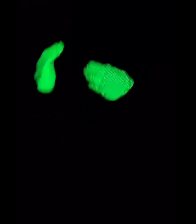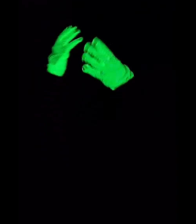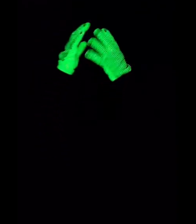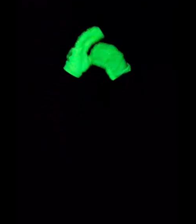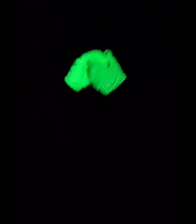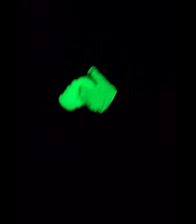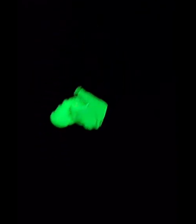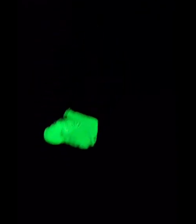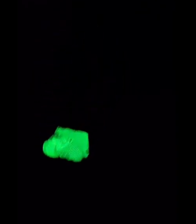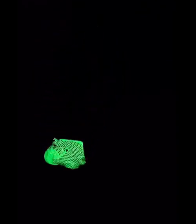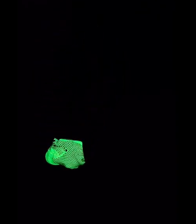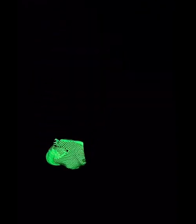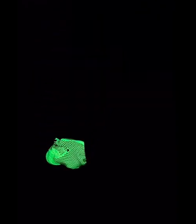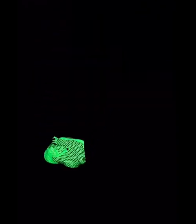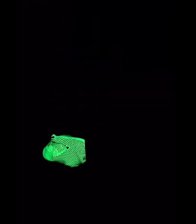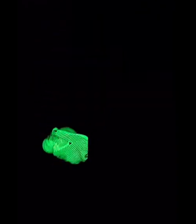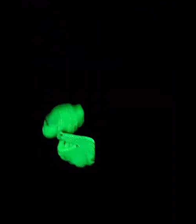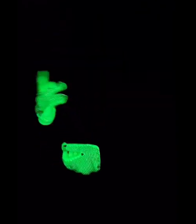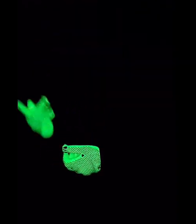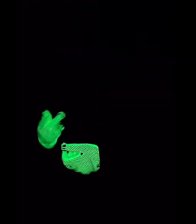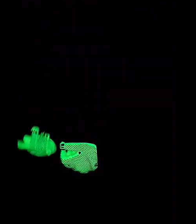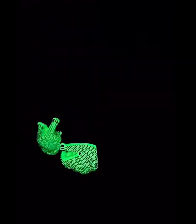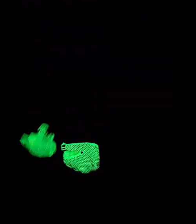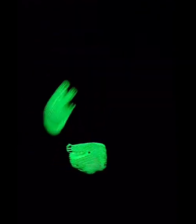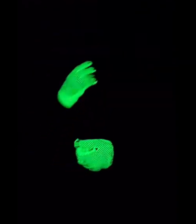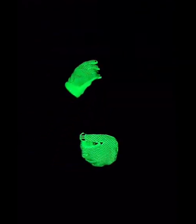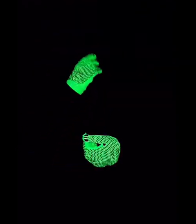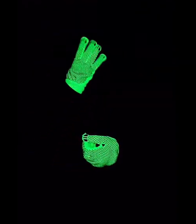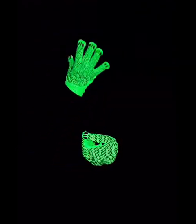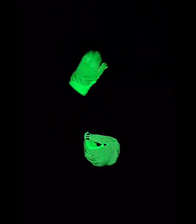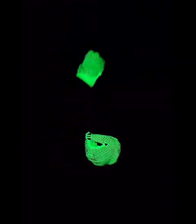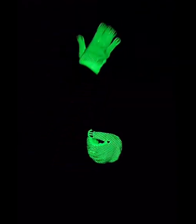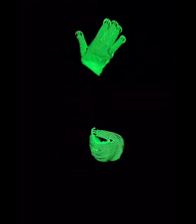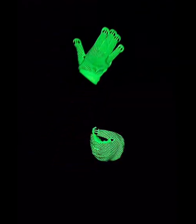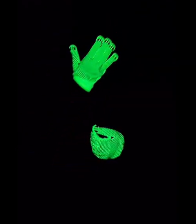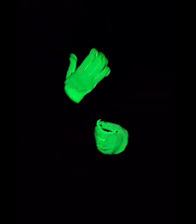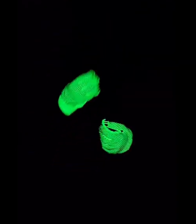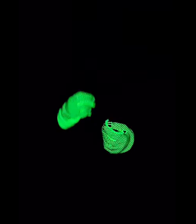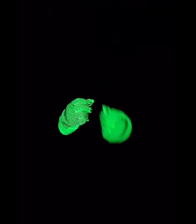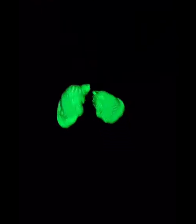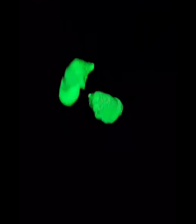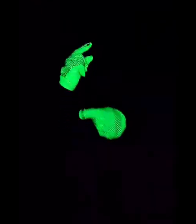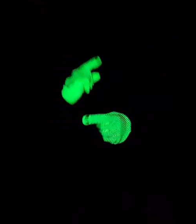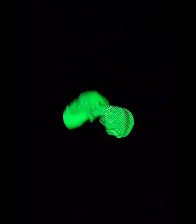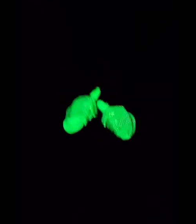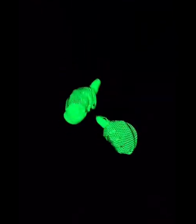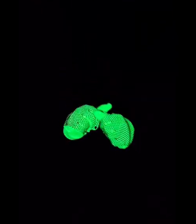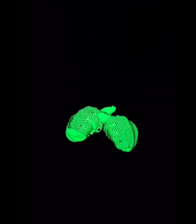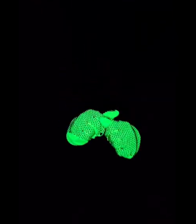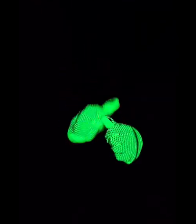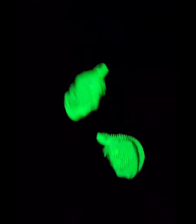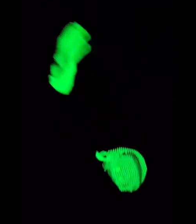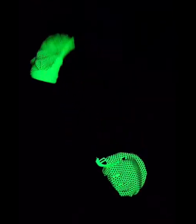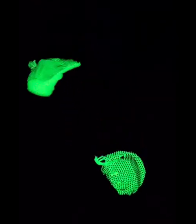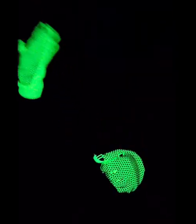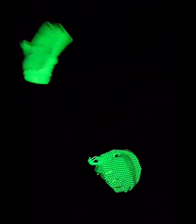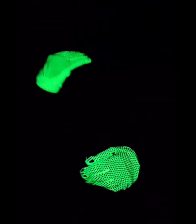her tiny hand in mine And we both talked to you And it took me back to eight years old My